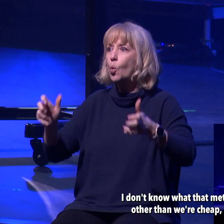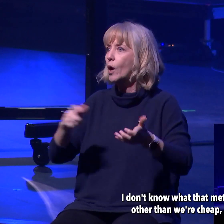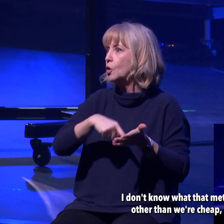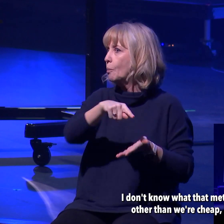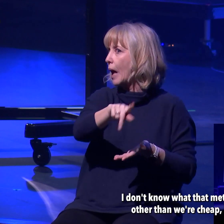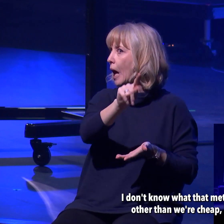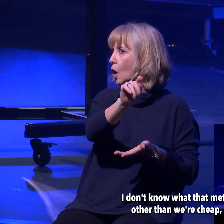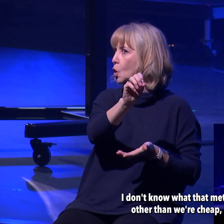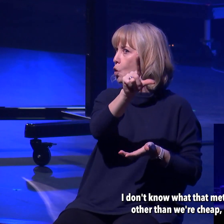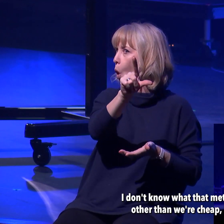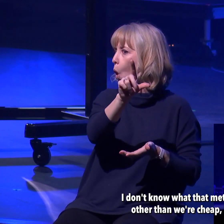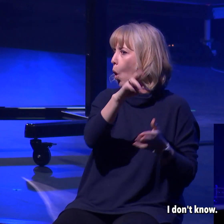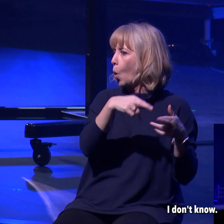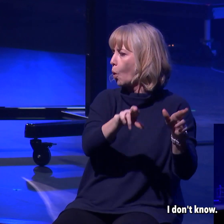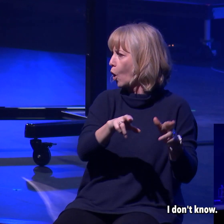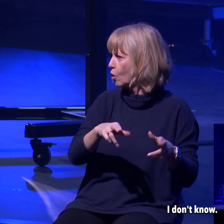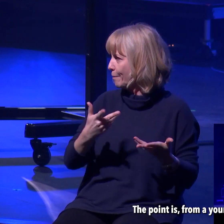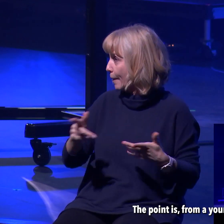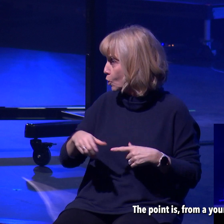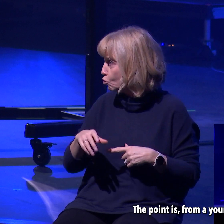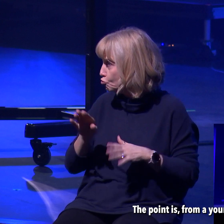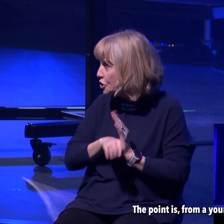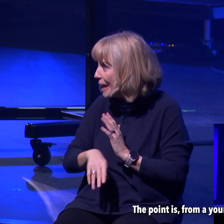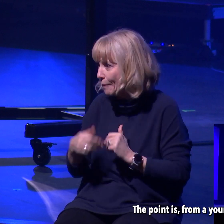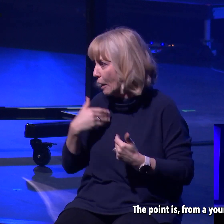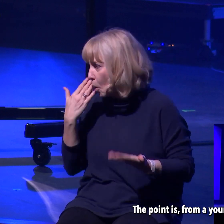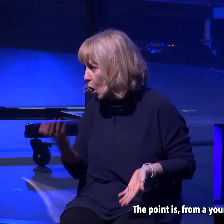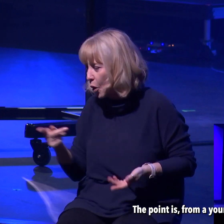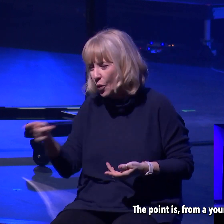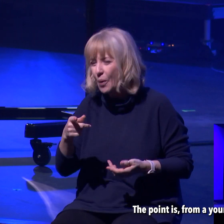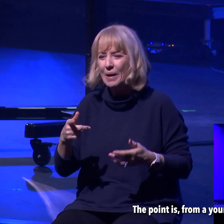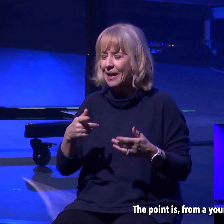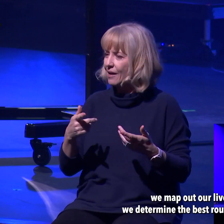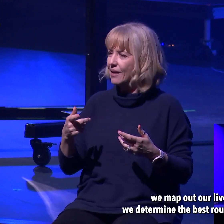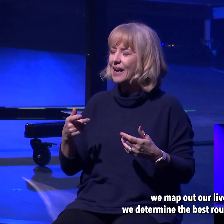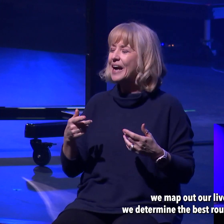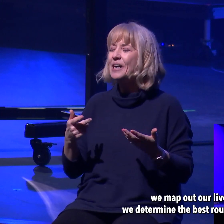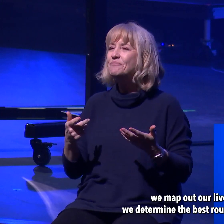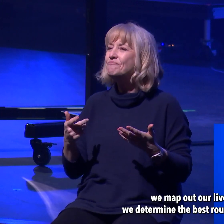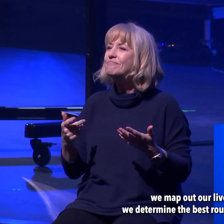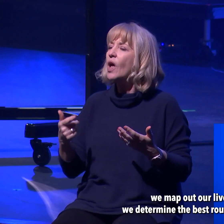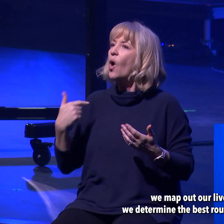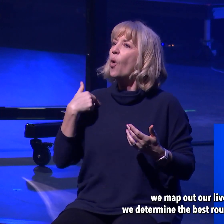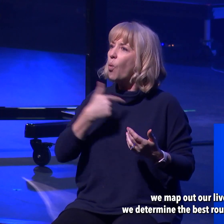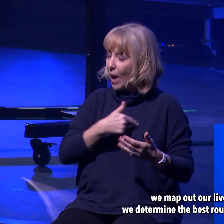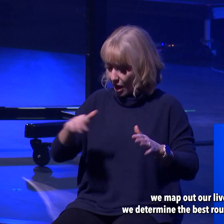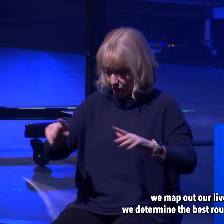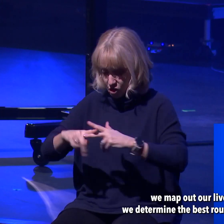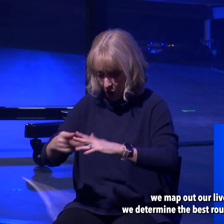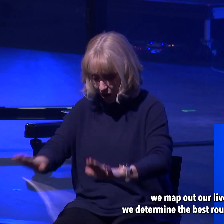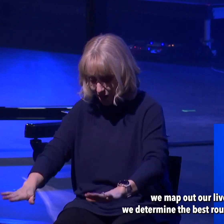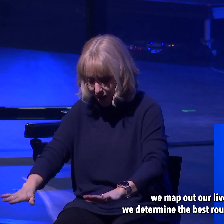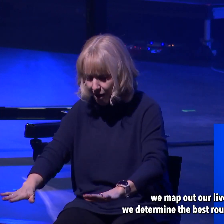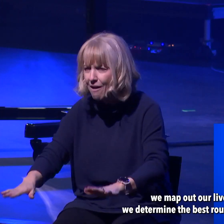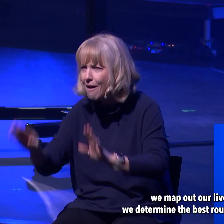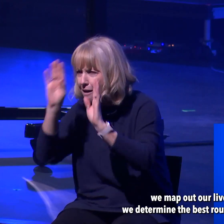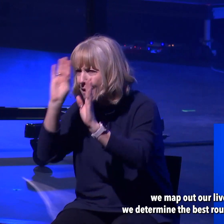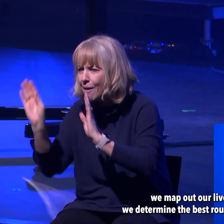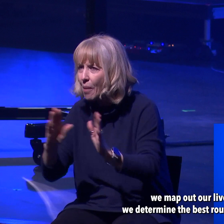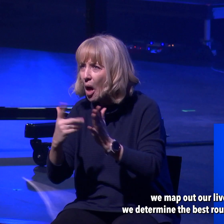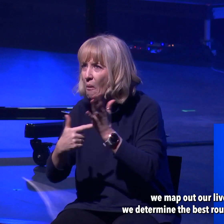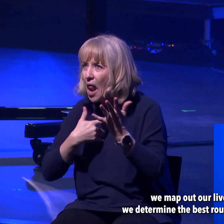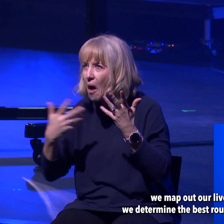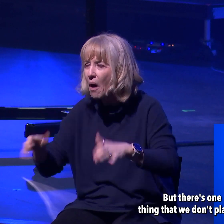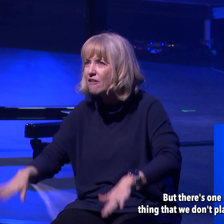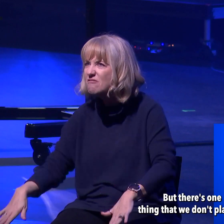other than we're cheap, I guess. I don't know. The point is, from a young age, we map out our lives. We determine the best route to